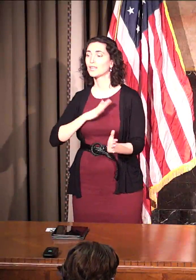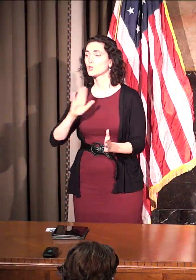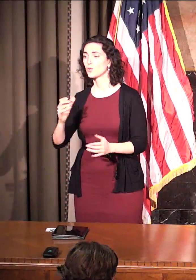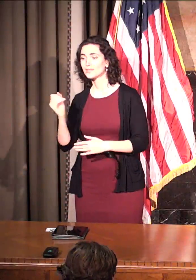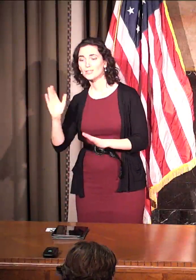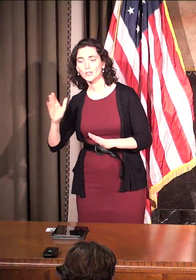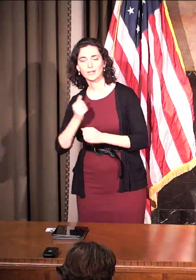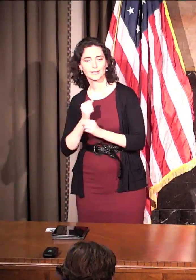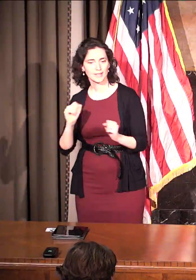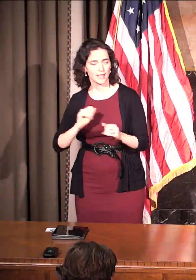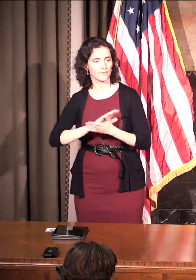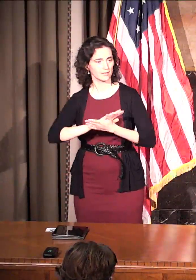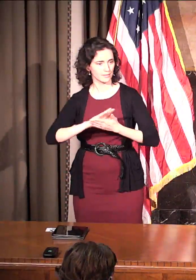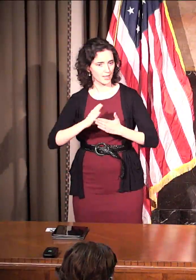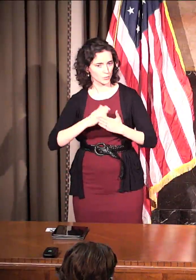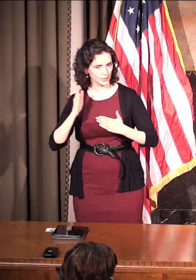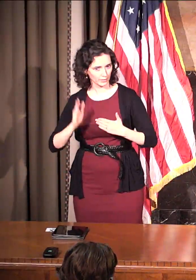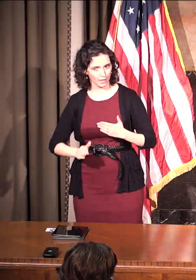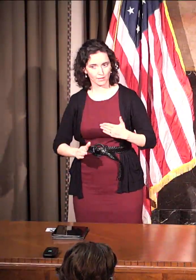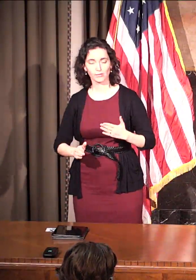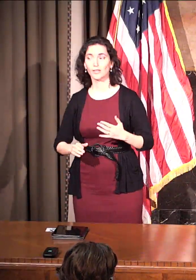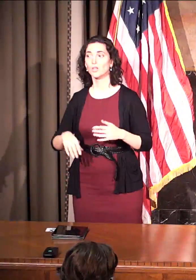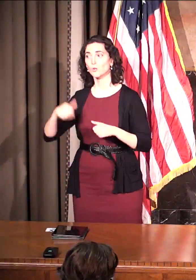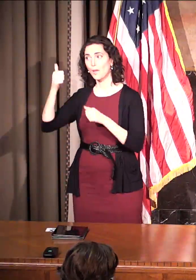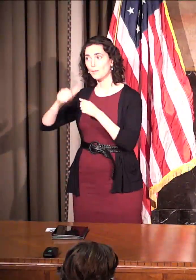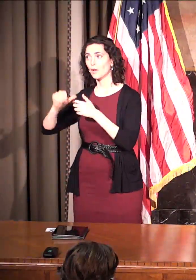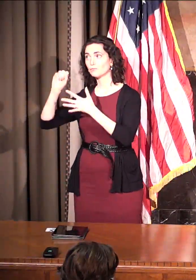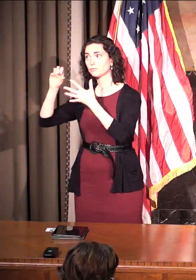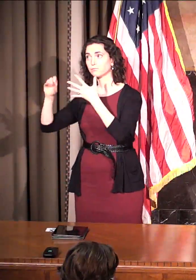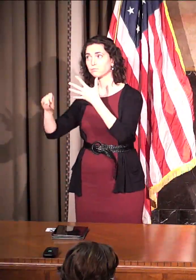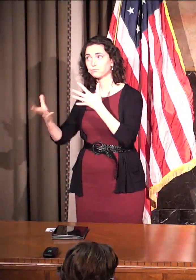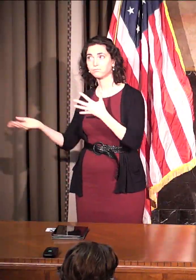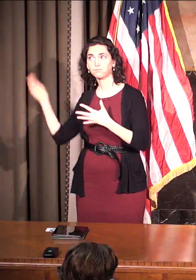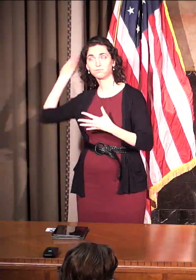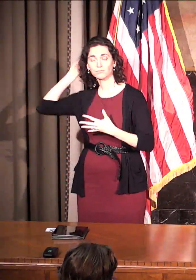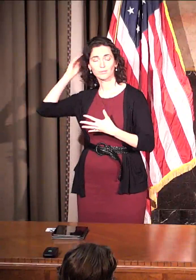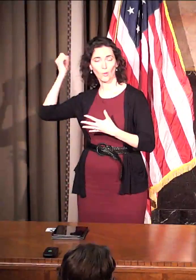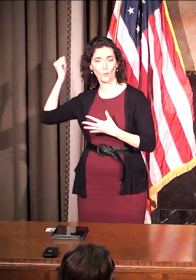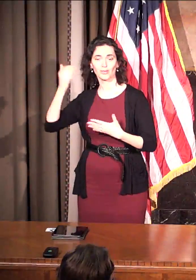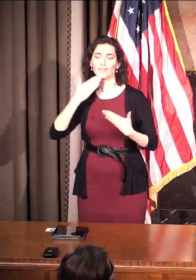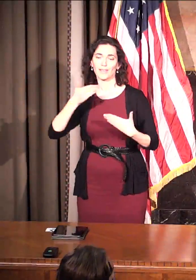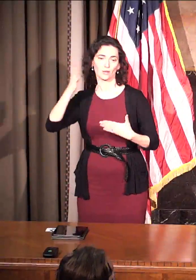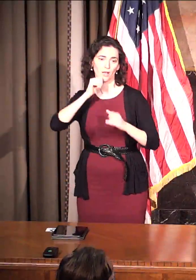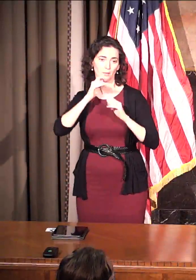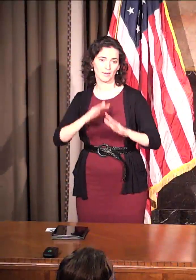weekend this weekend, and remember all the things that we've been talking about. Thank you, and God bless.